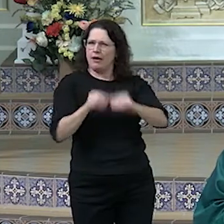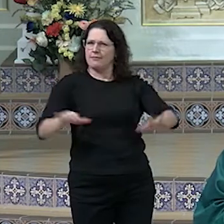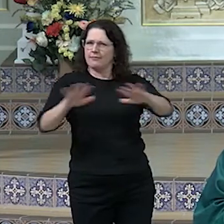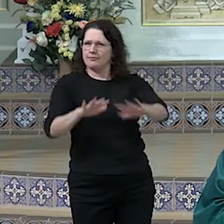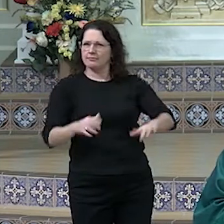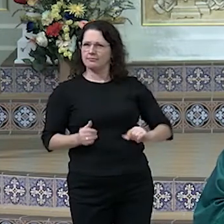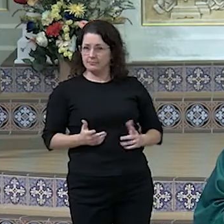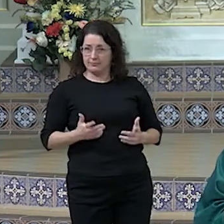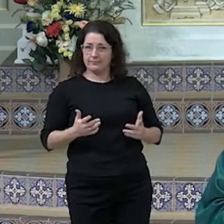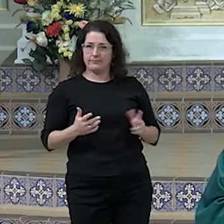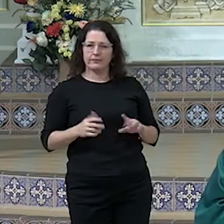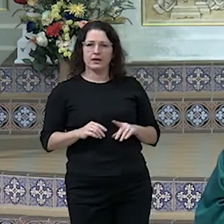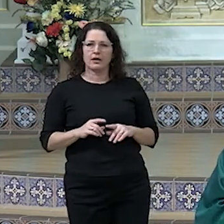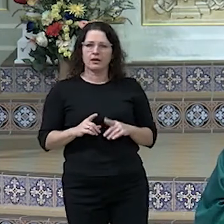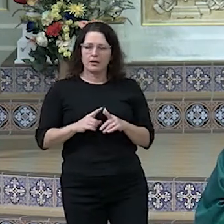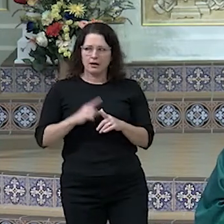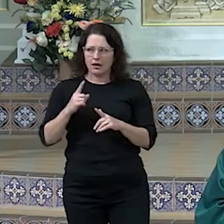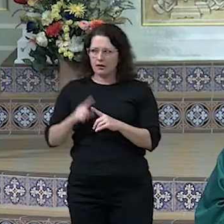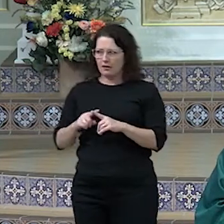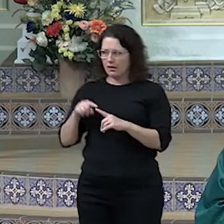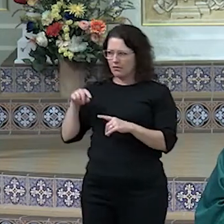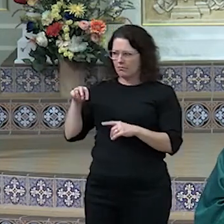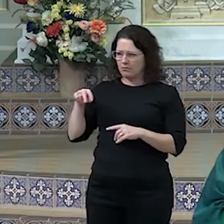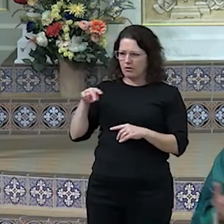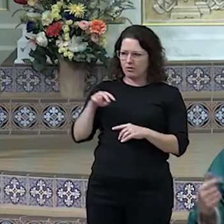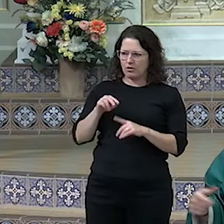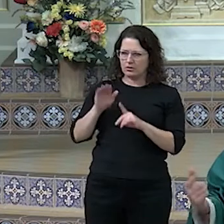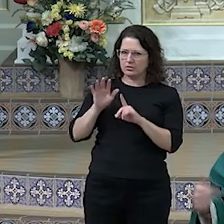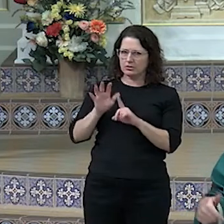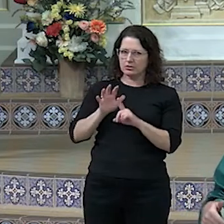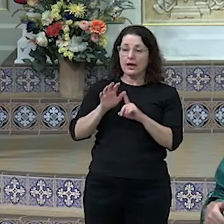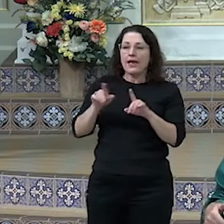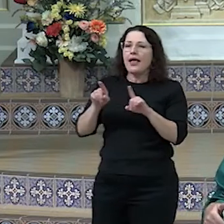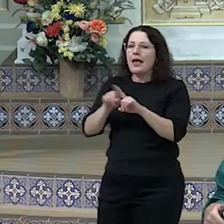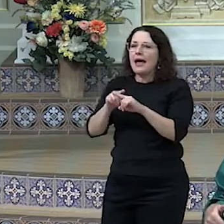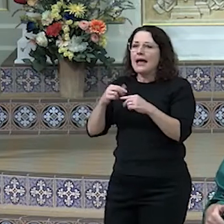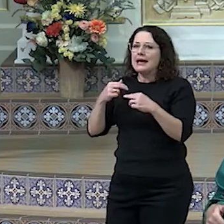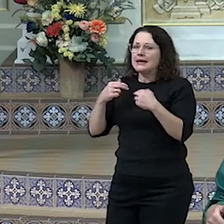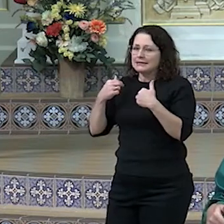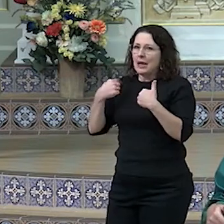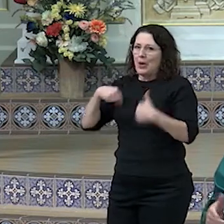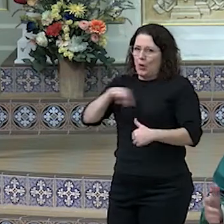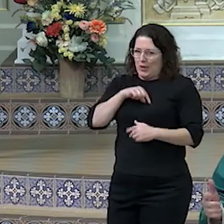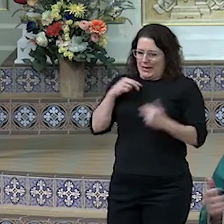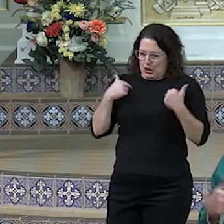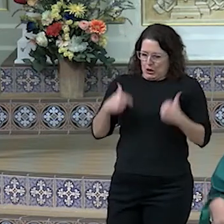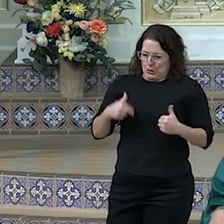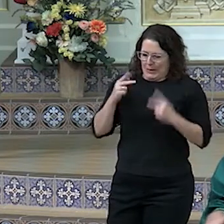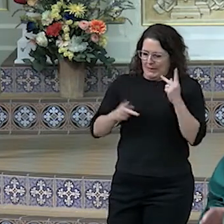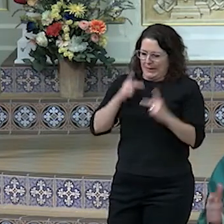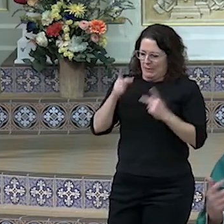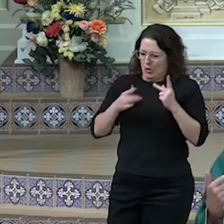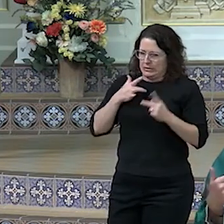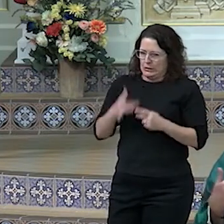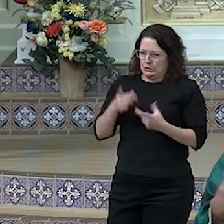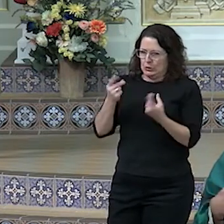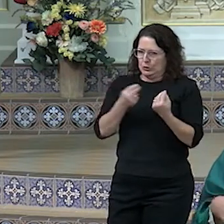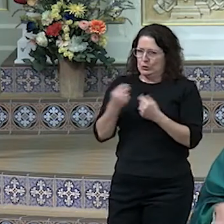And then, as they're walking along, as humans are wont to do, they